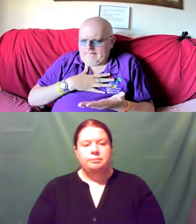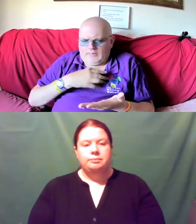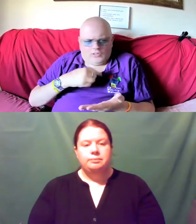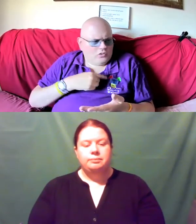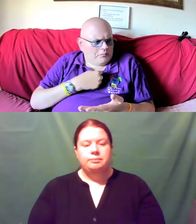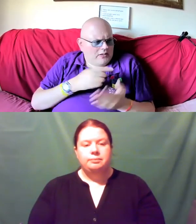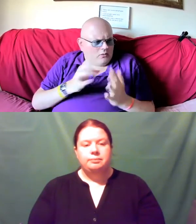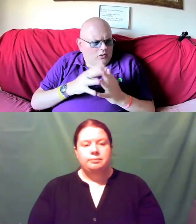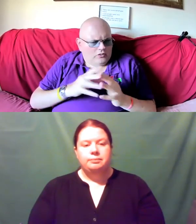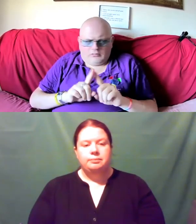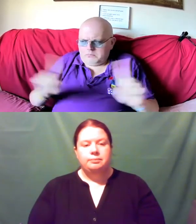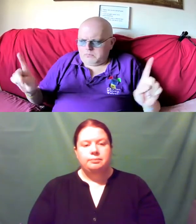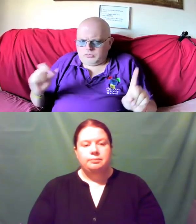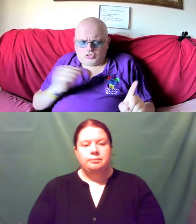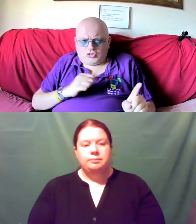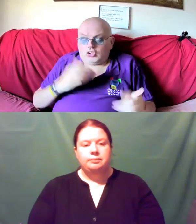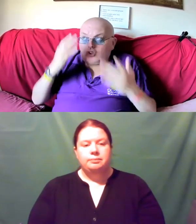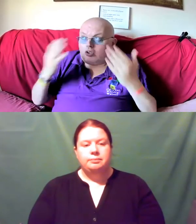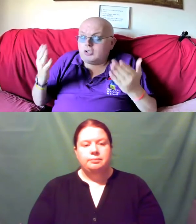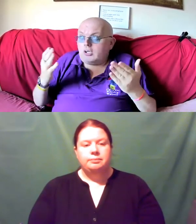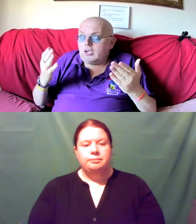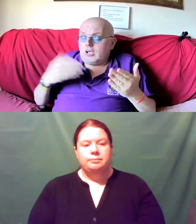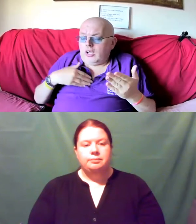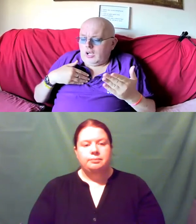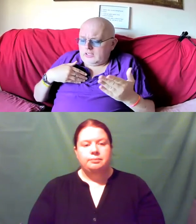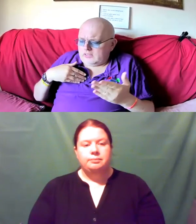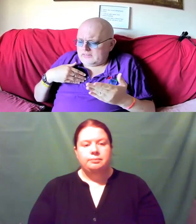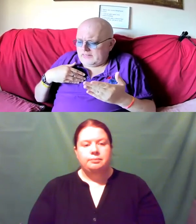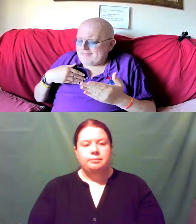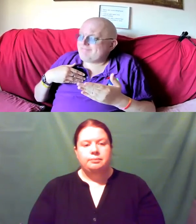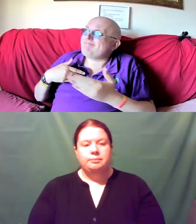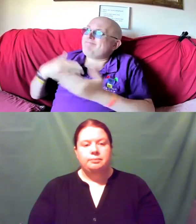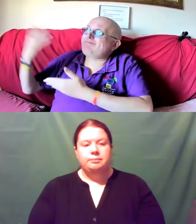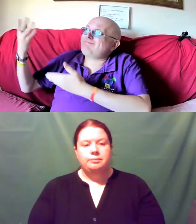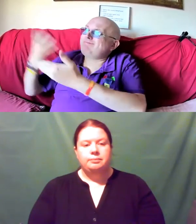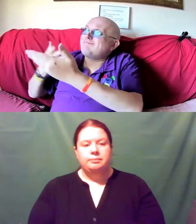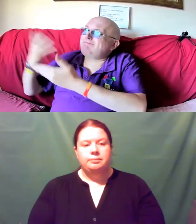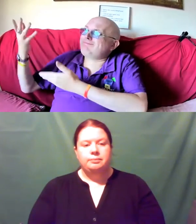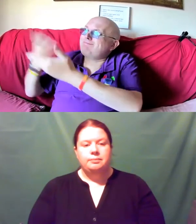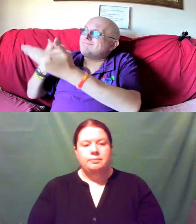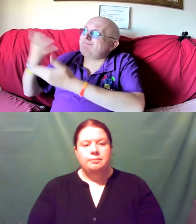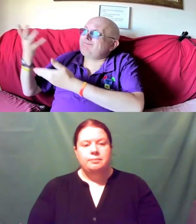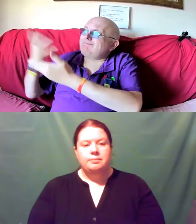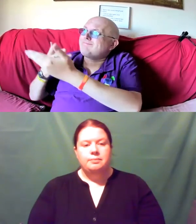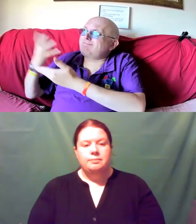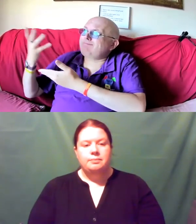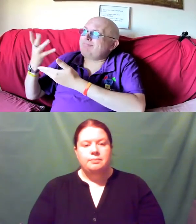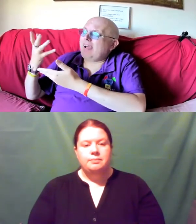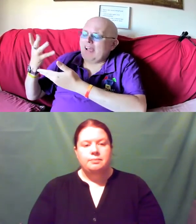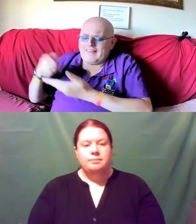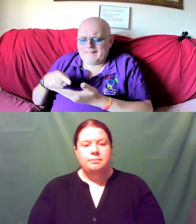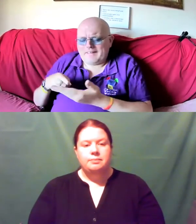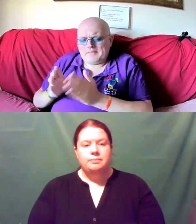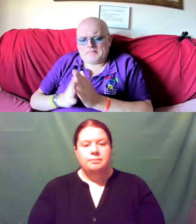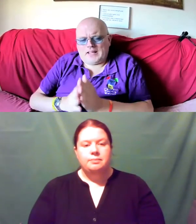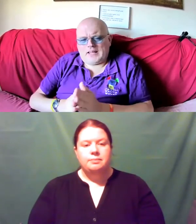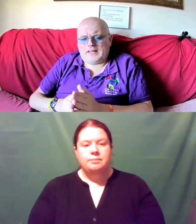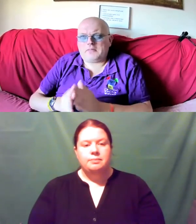I was on a silent retreat, and I did go really deeply with that. And I picked up a book in